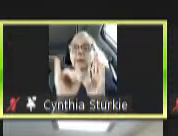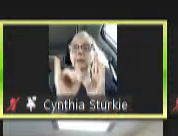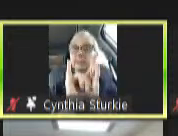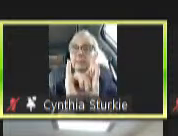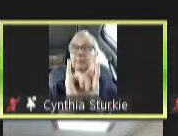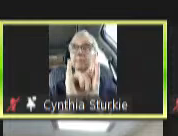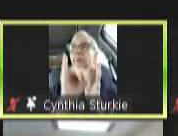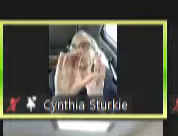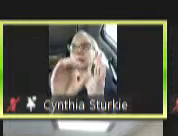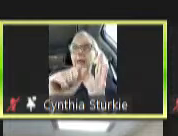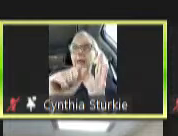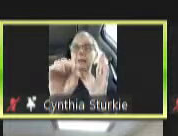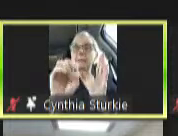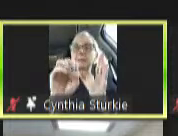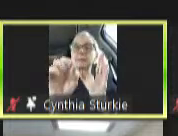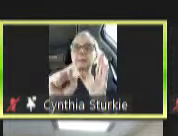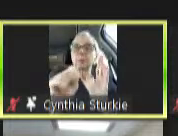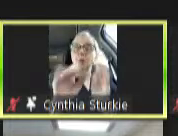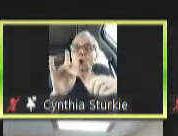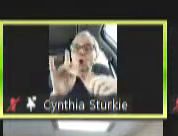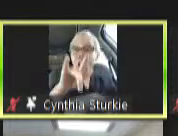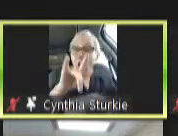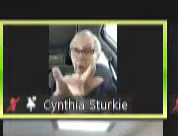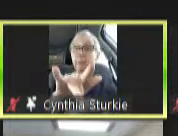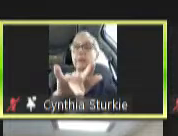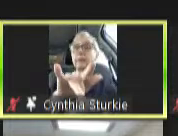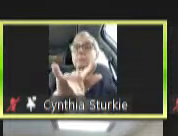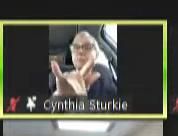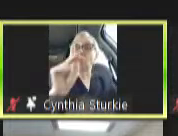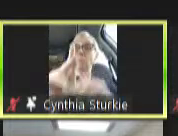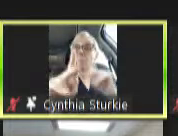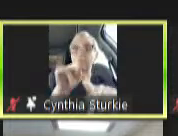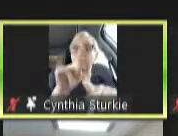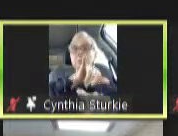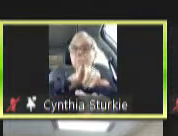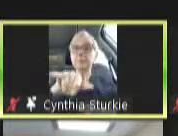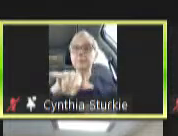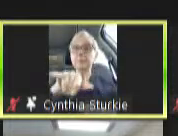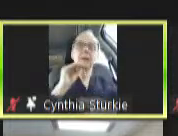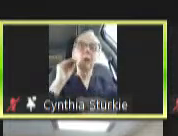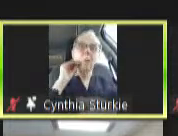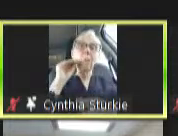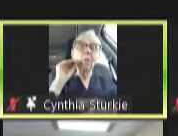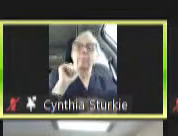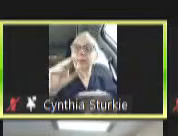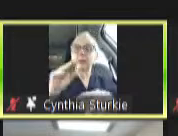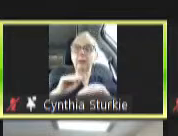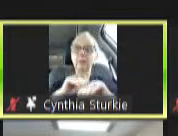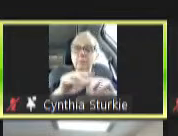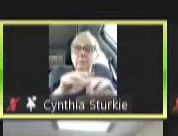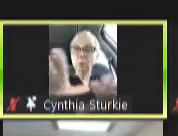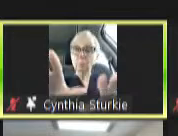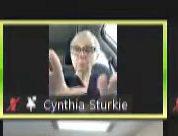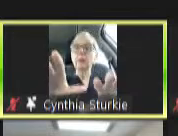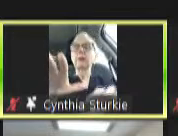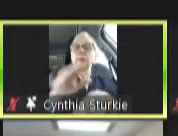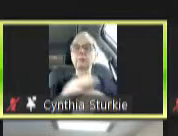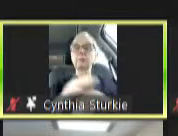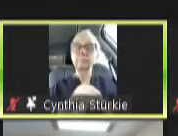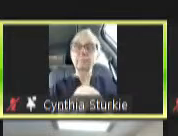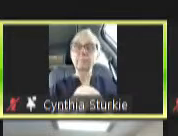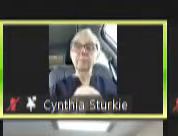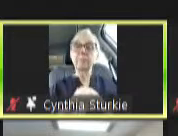early so that people can stay home and ensure that we aren't spreading the virus around. We have more